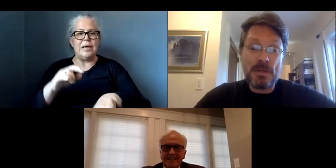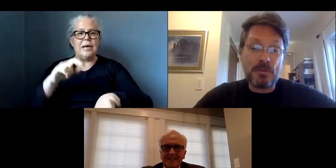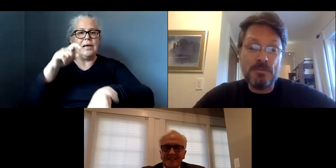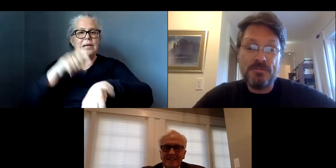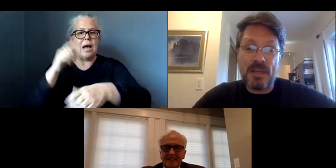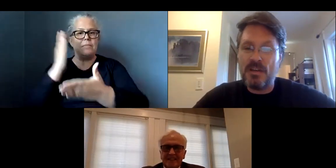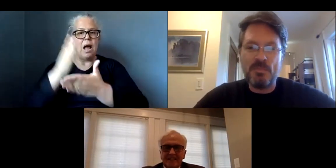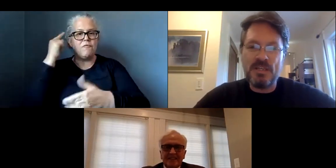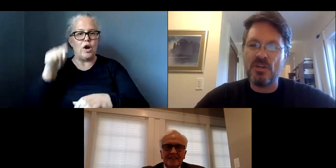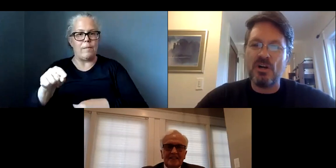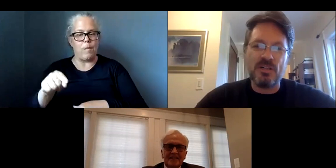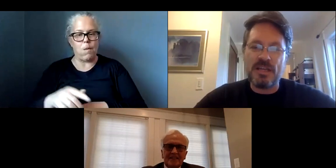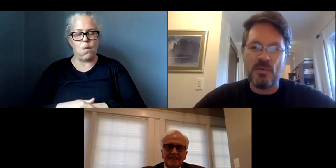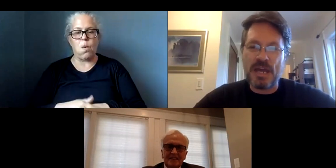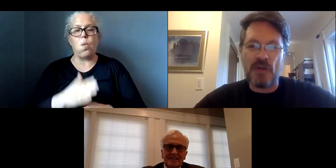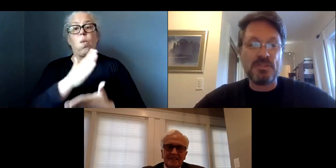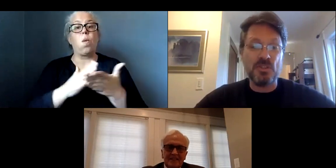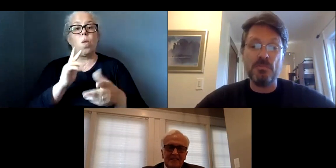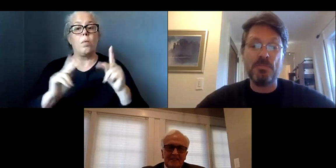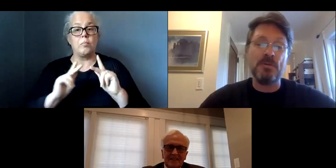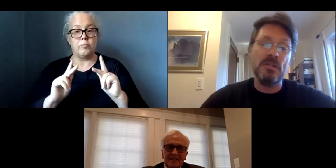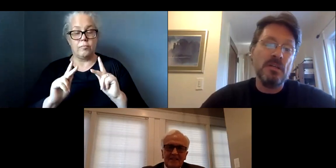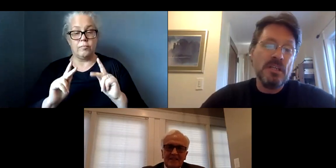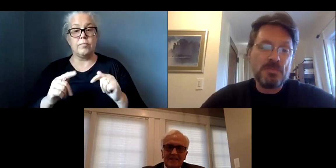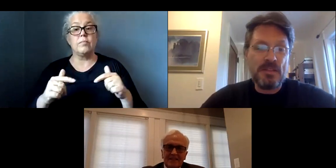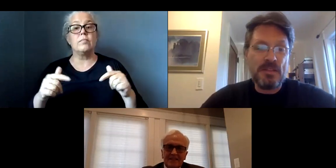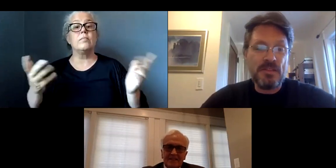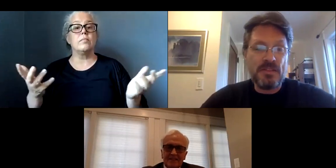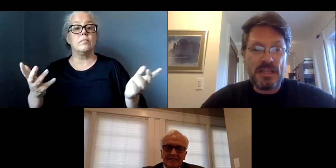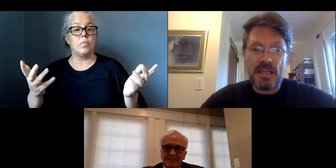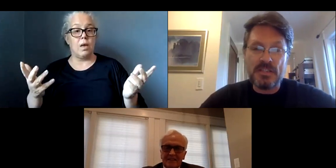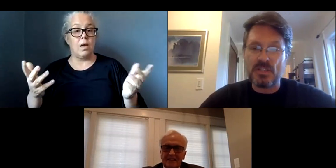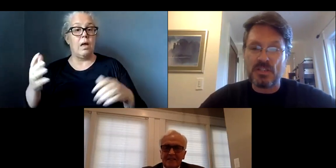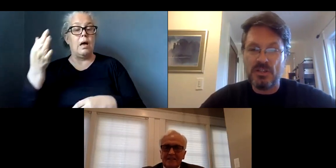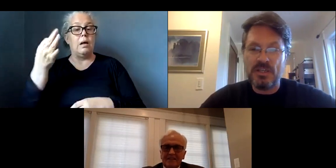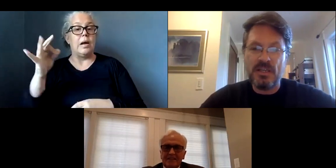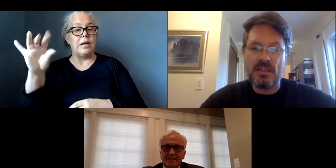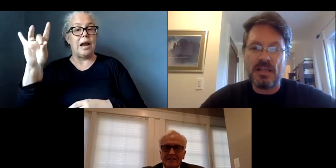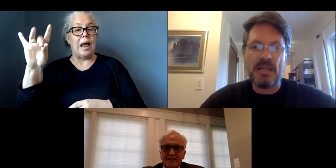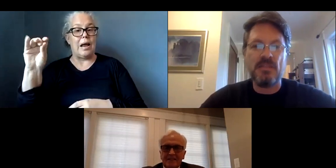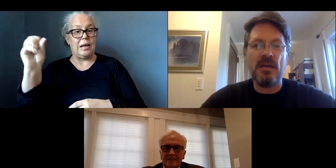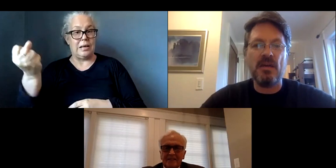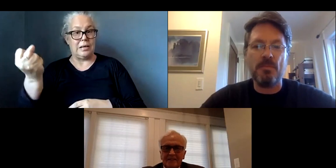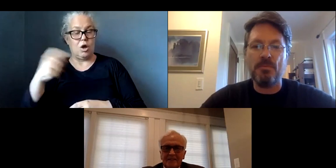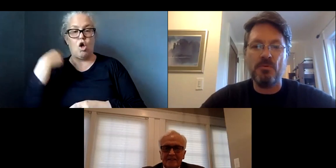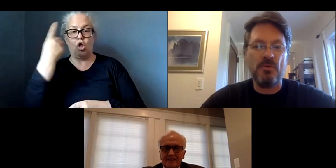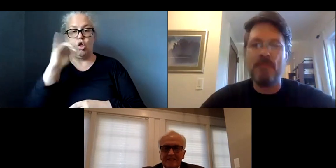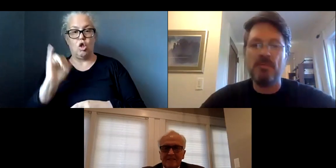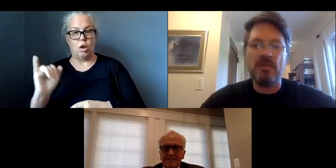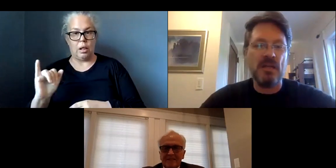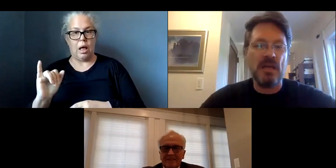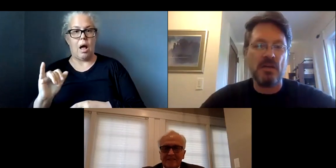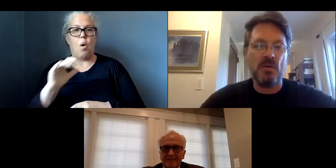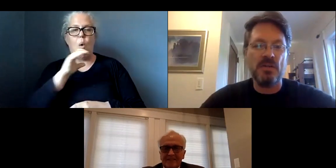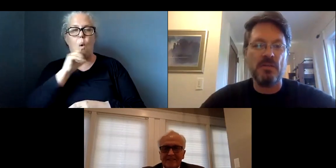some people, and I don't mean to call anyone out, but certain people spent the 1980s looking like they are